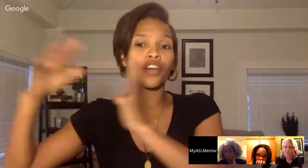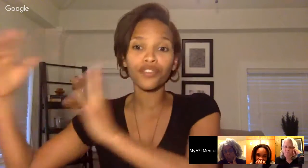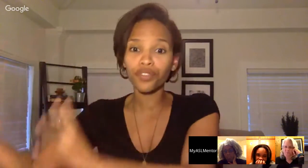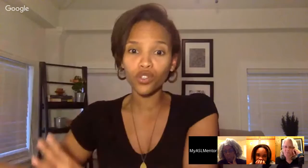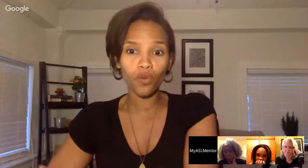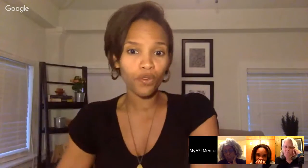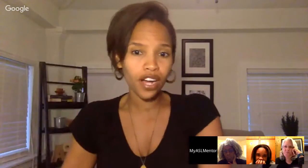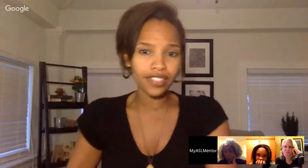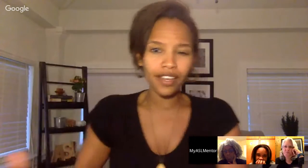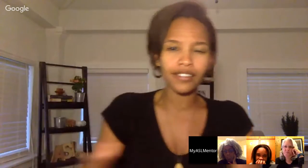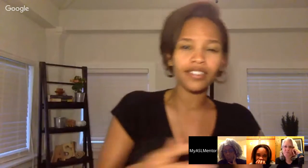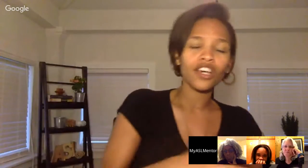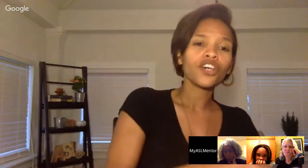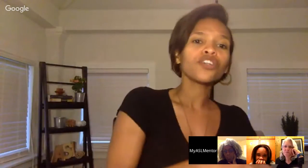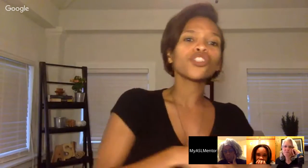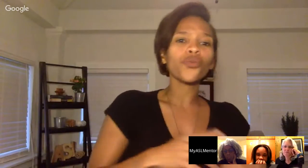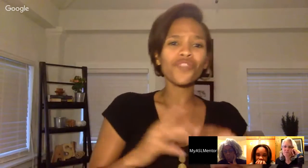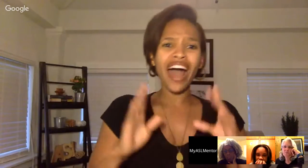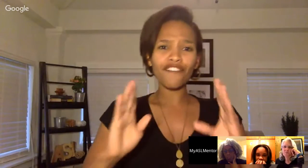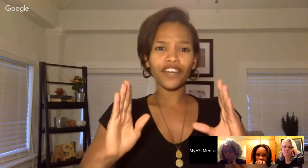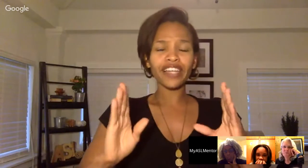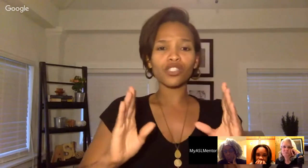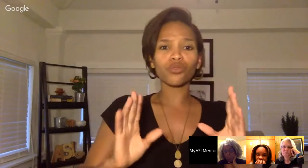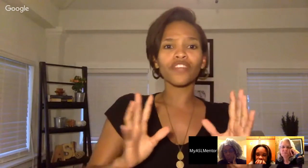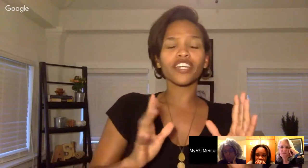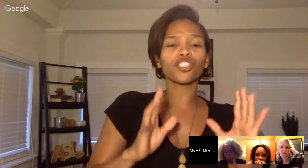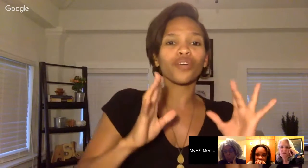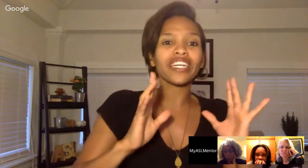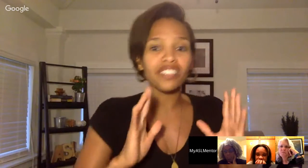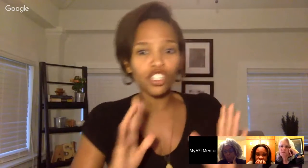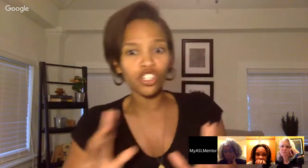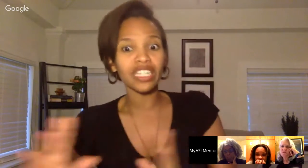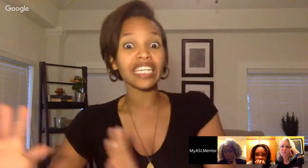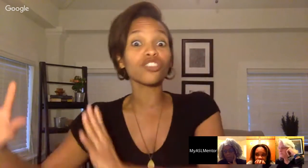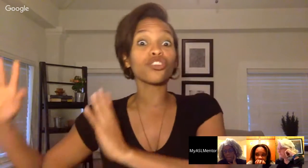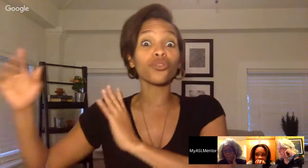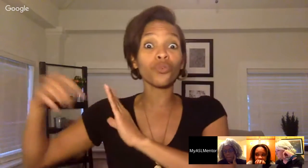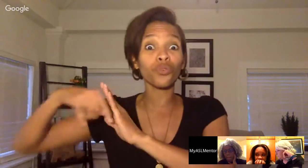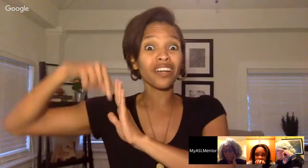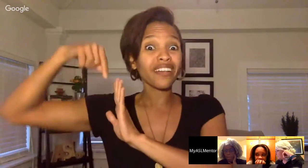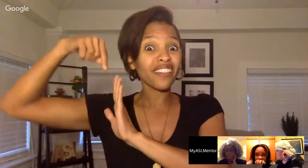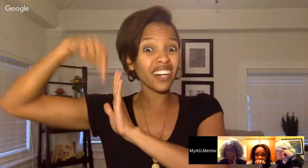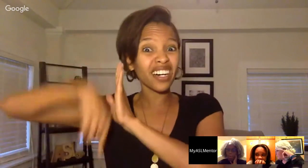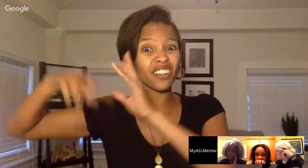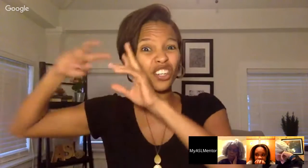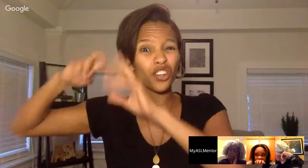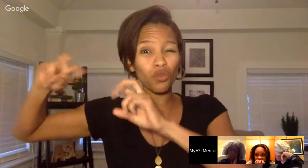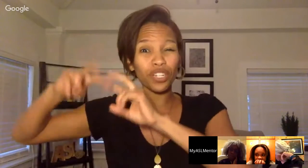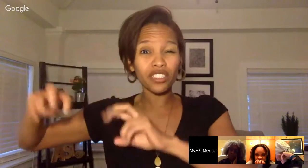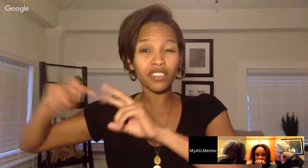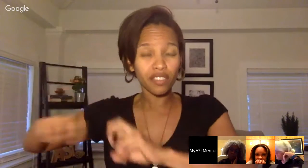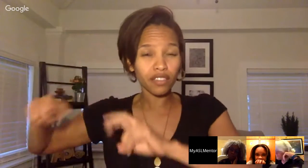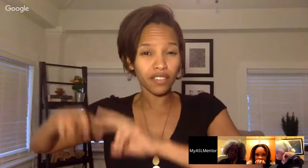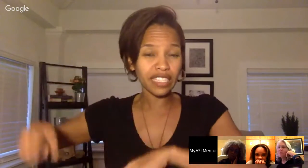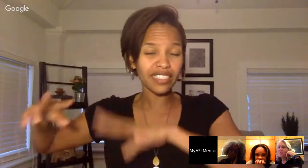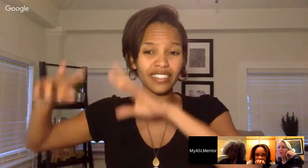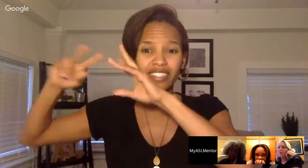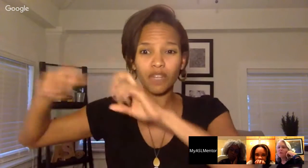going through this whole process. So that phrase is sort of like a transition into the, the